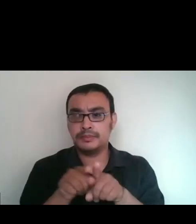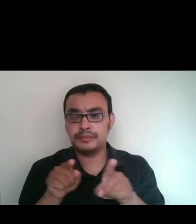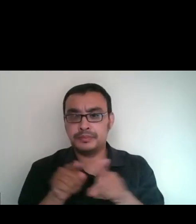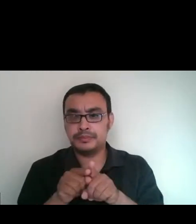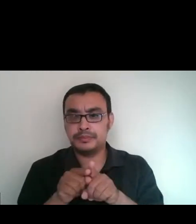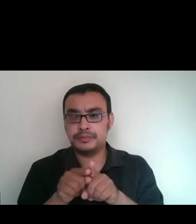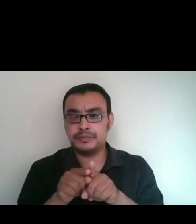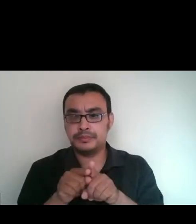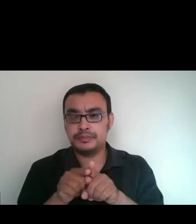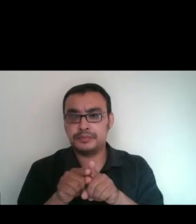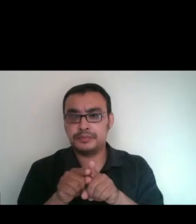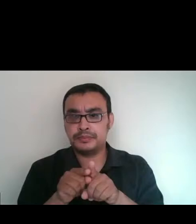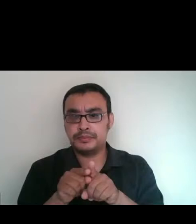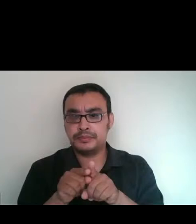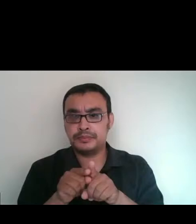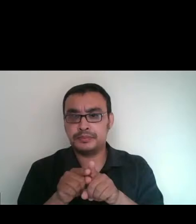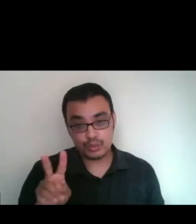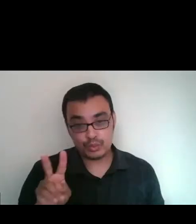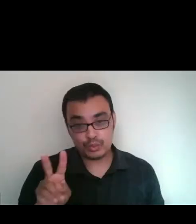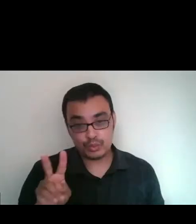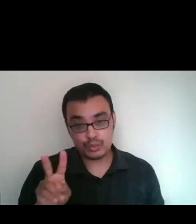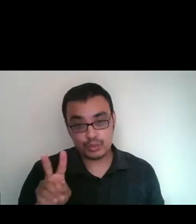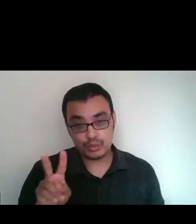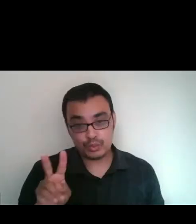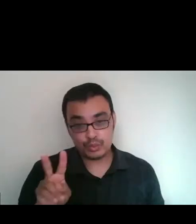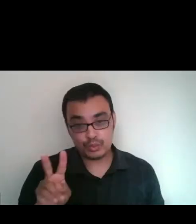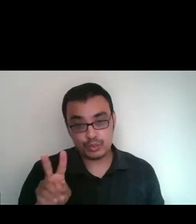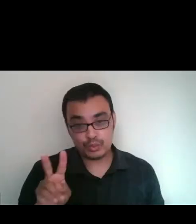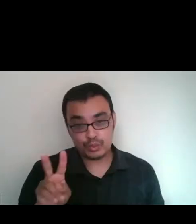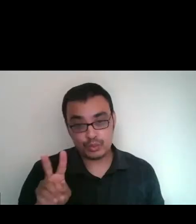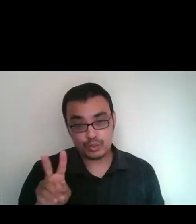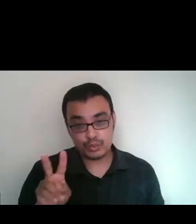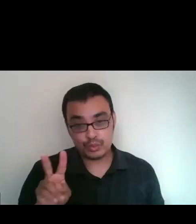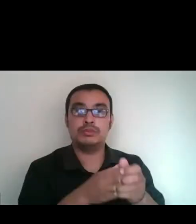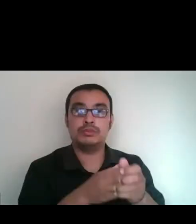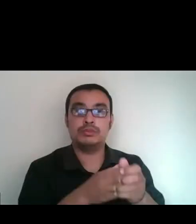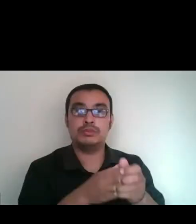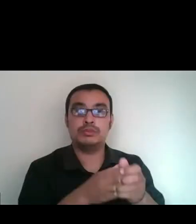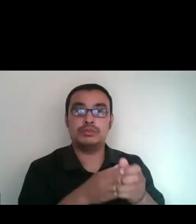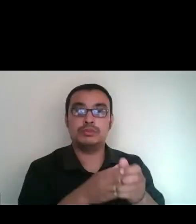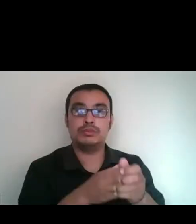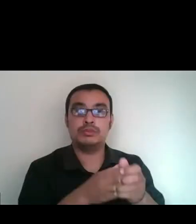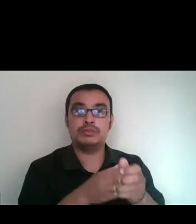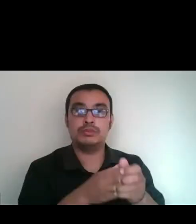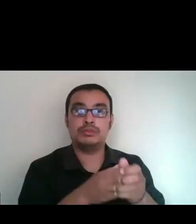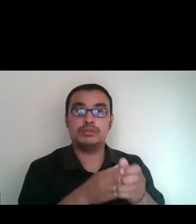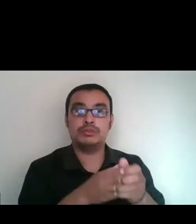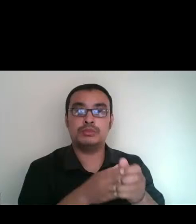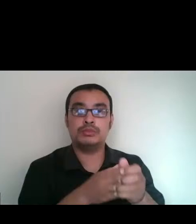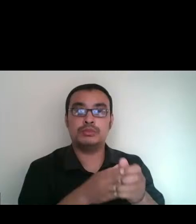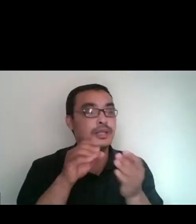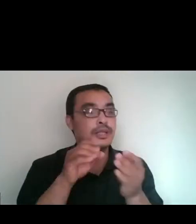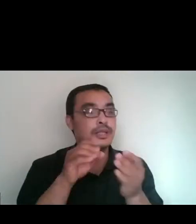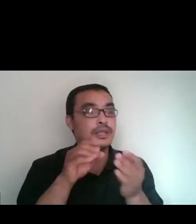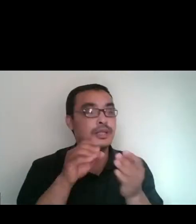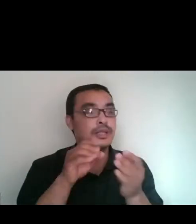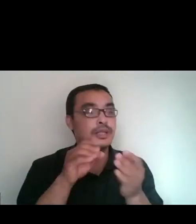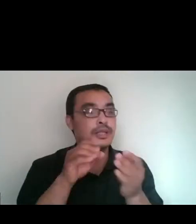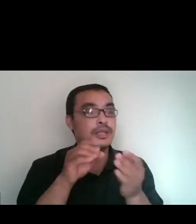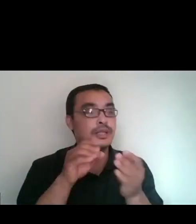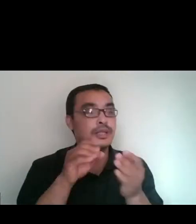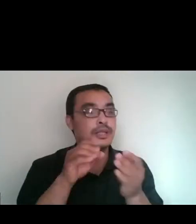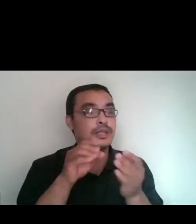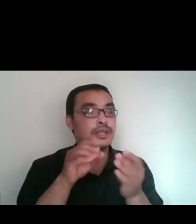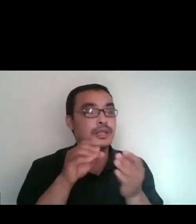2022, we have to think with the Mrigul and teams at how as Asia we can focus on that. I just have some few, which